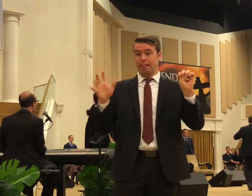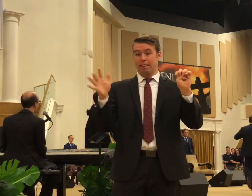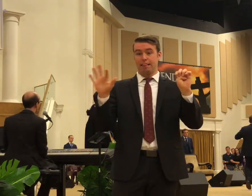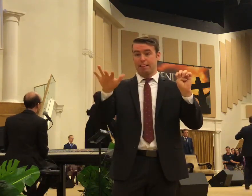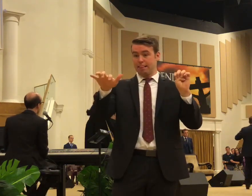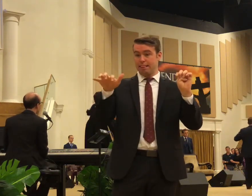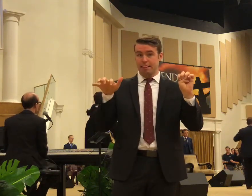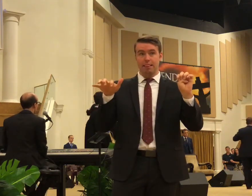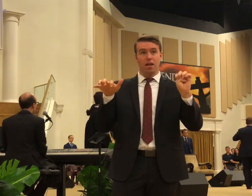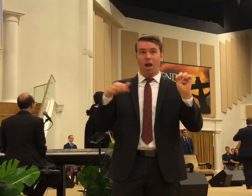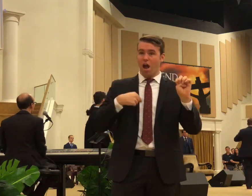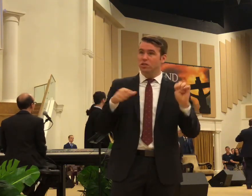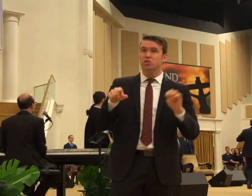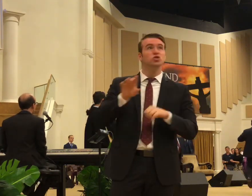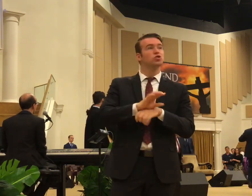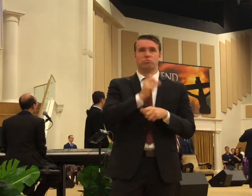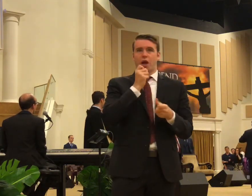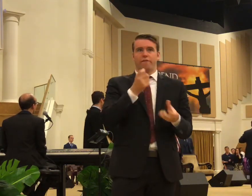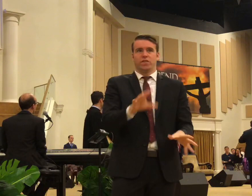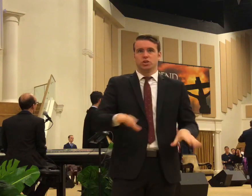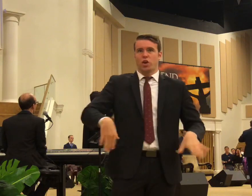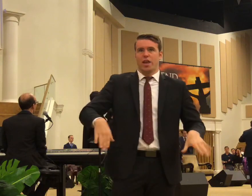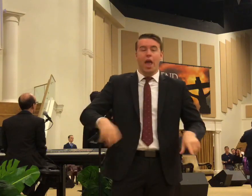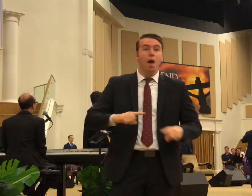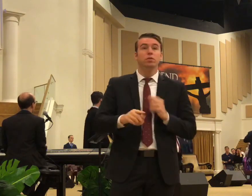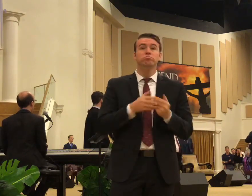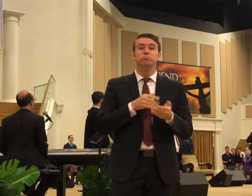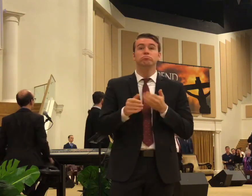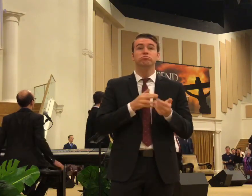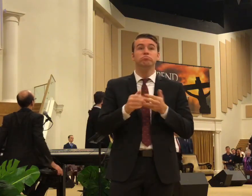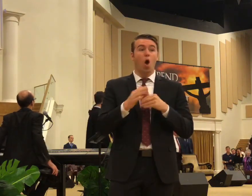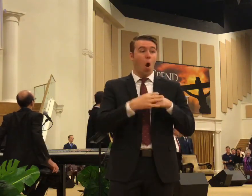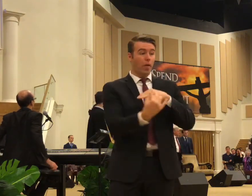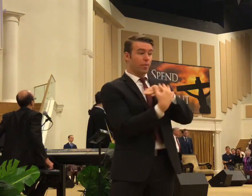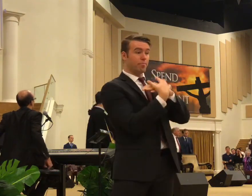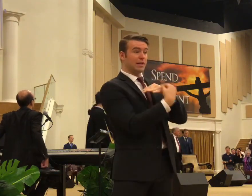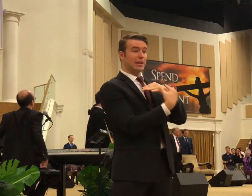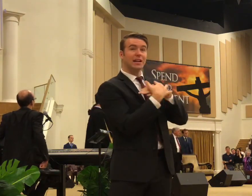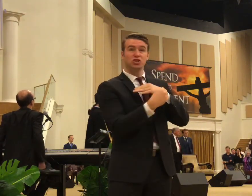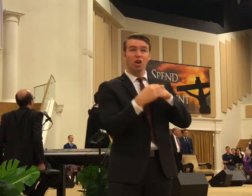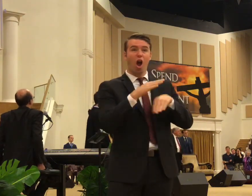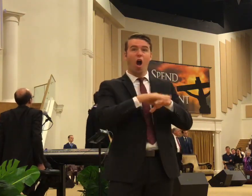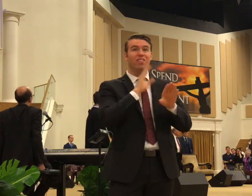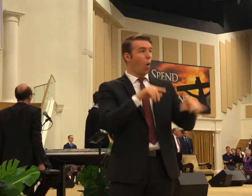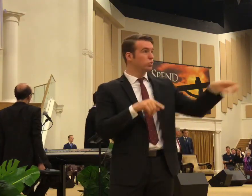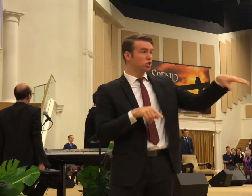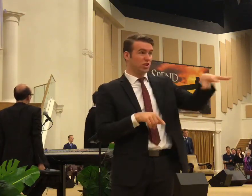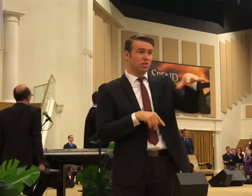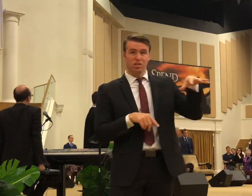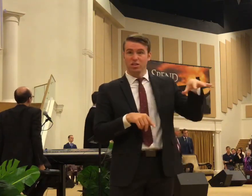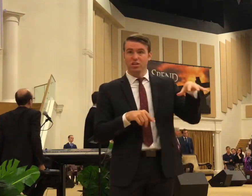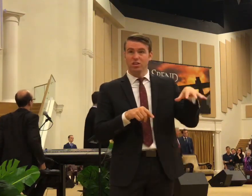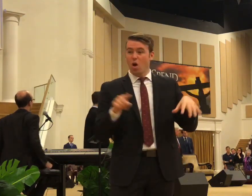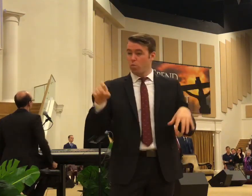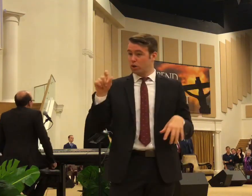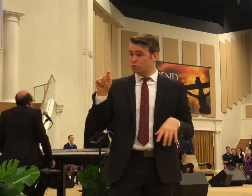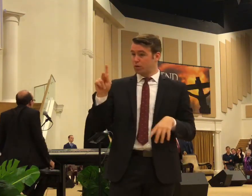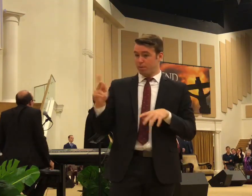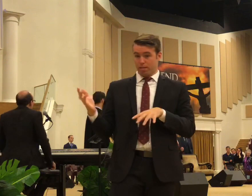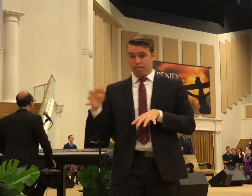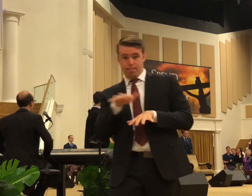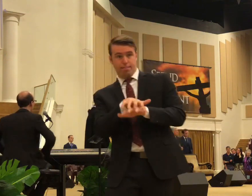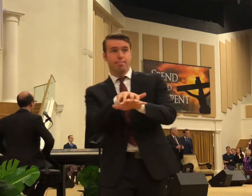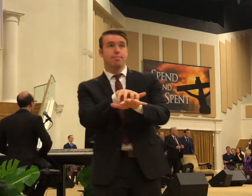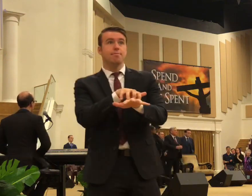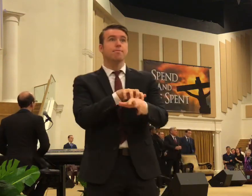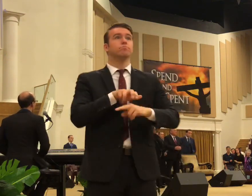as walking into that unfinished church on the beach there of the Caribbean Ocean, as 120 people walked